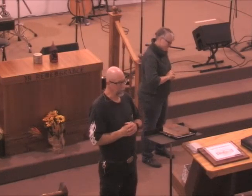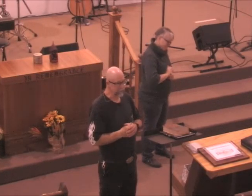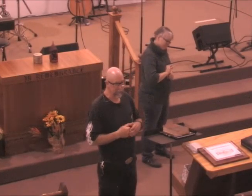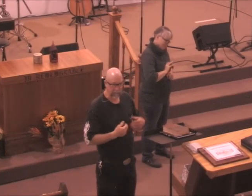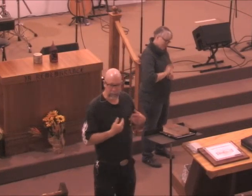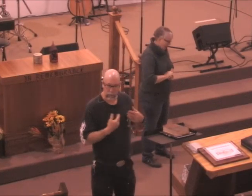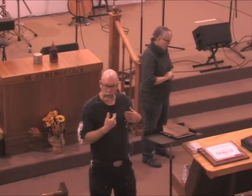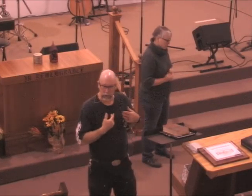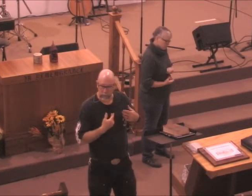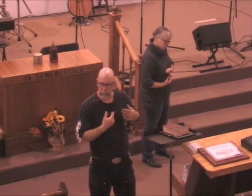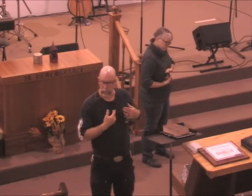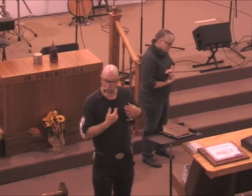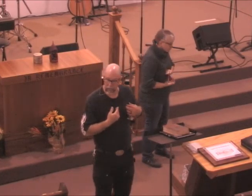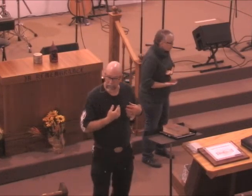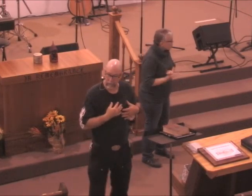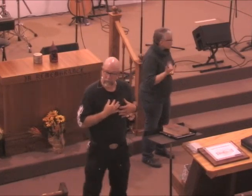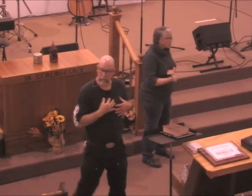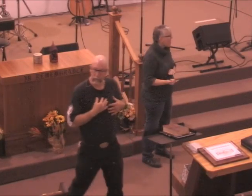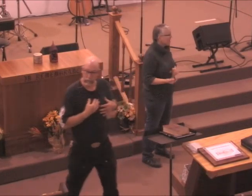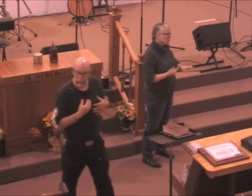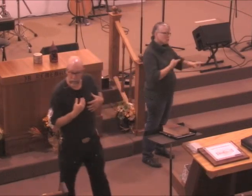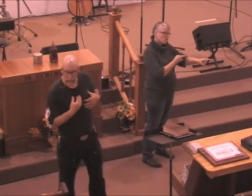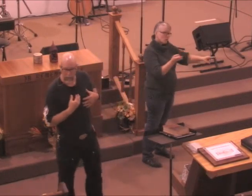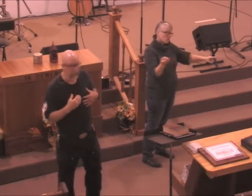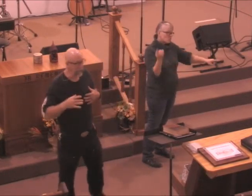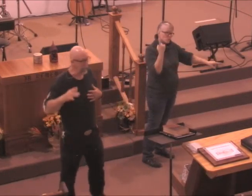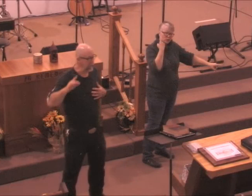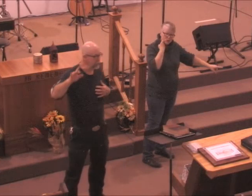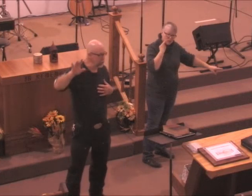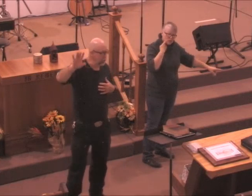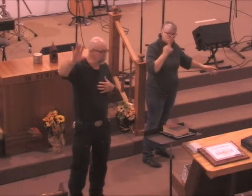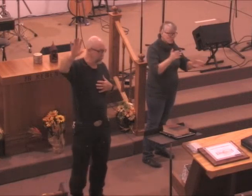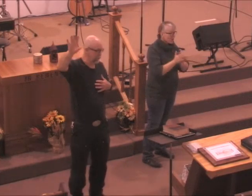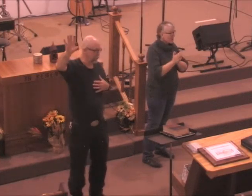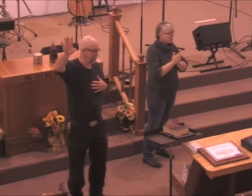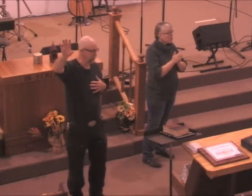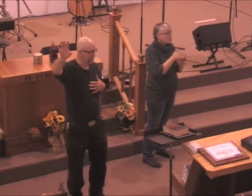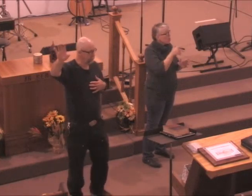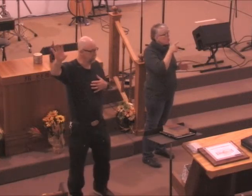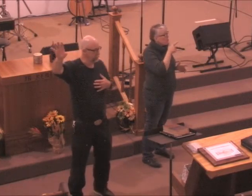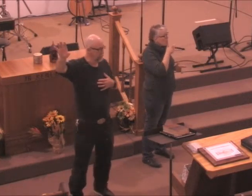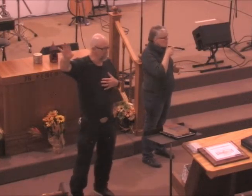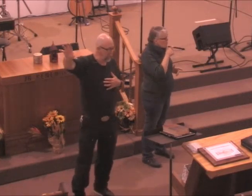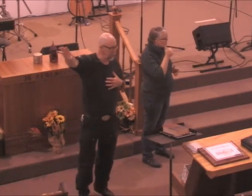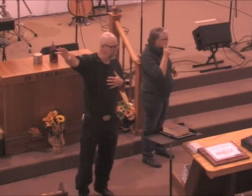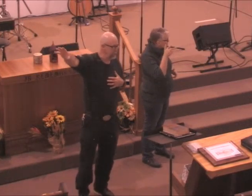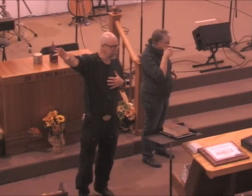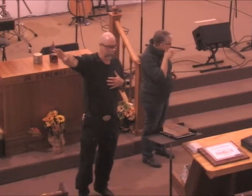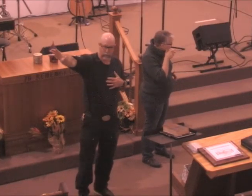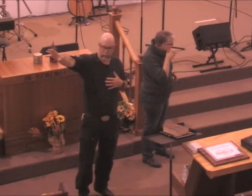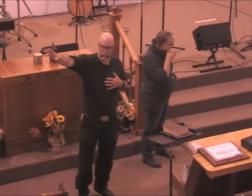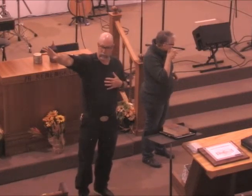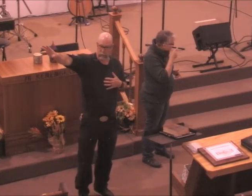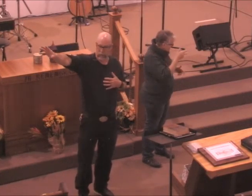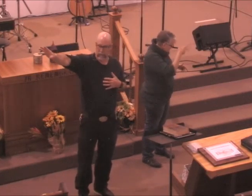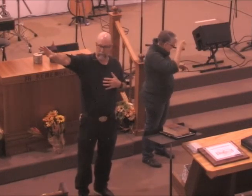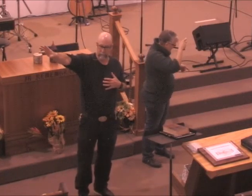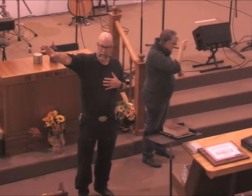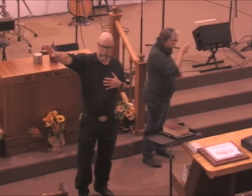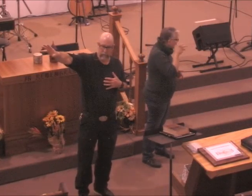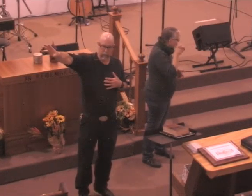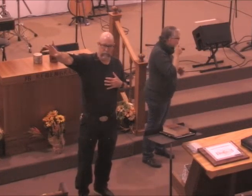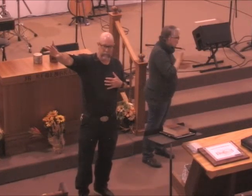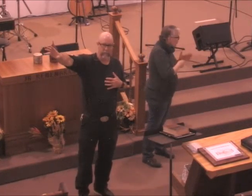And why do I say that? Because you just prayed. You just prayed, and guess who heard you? The enemy just heard what you